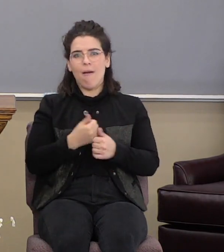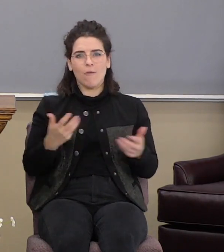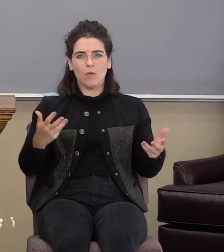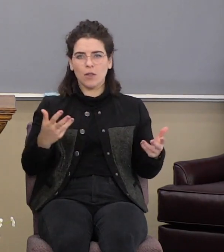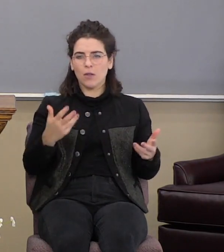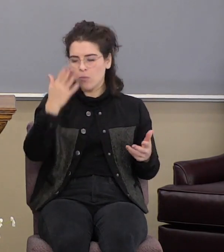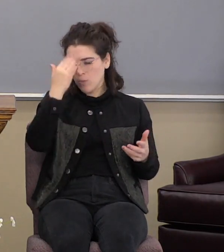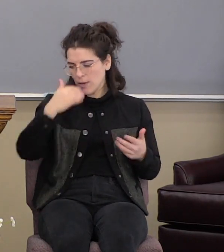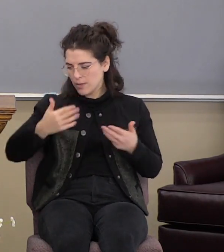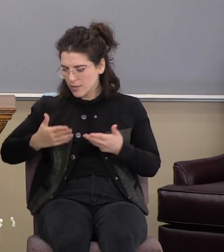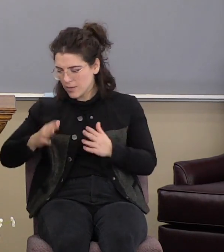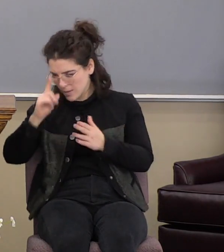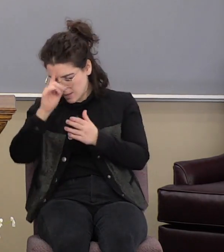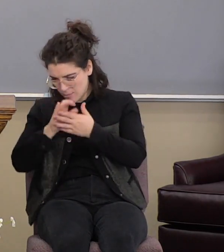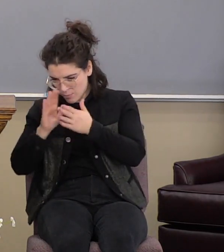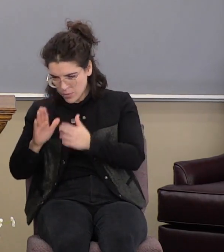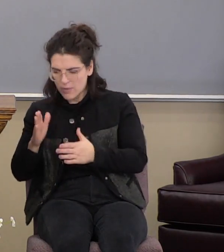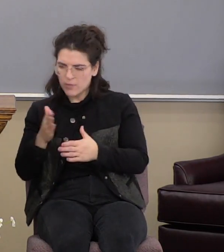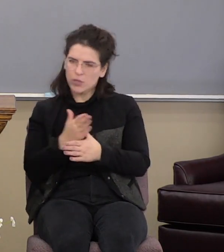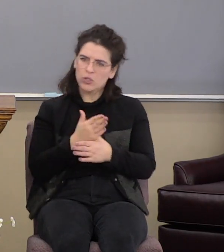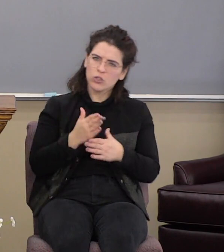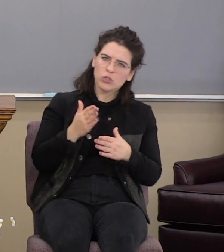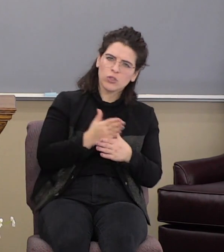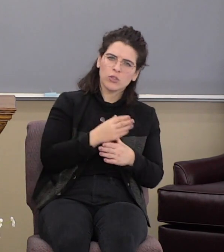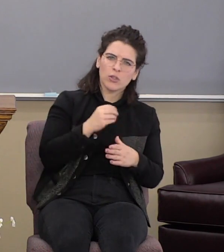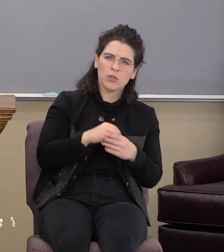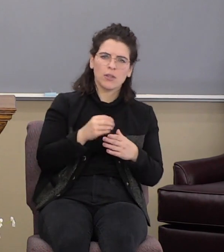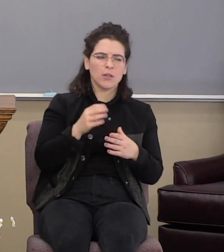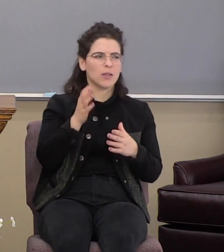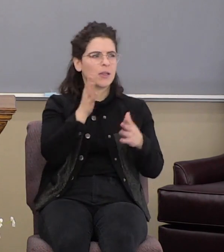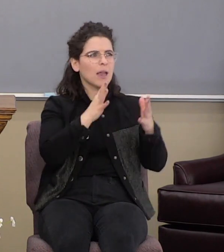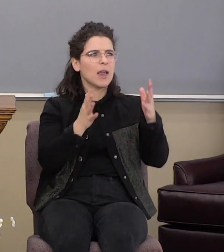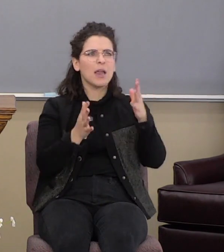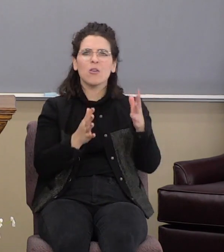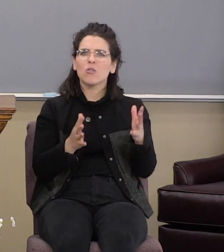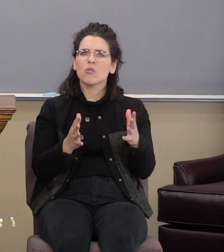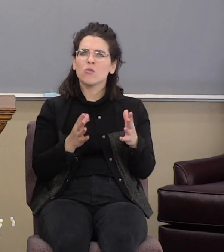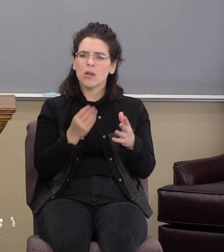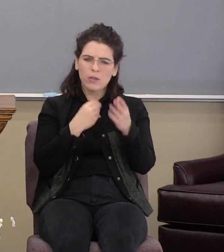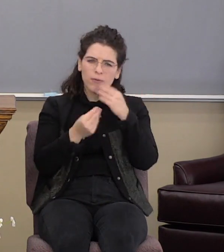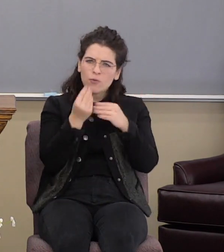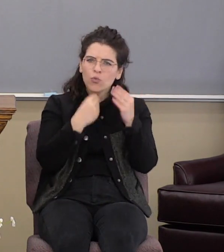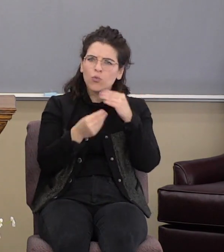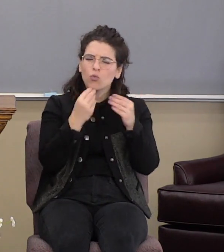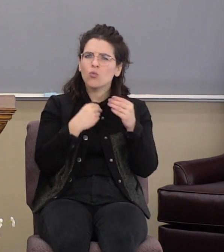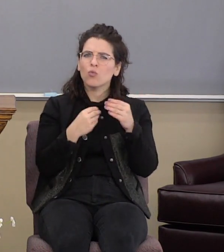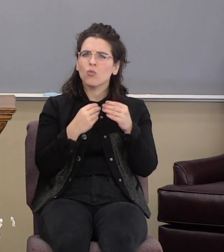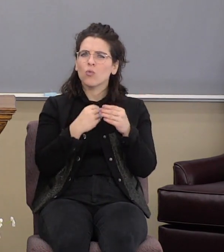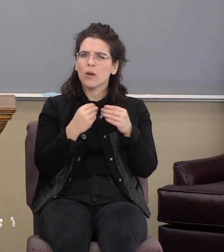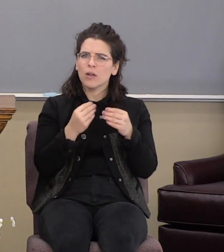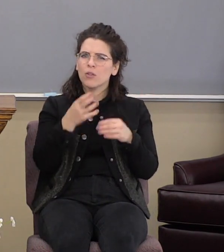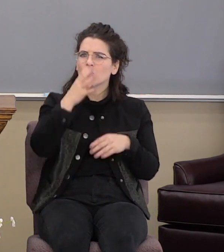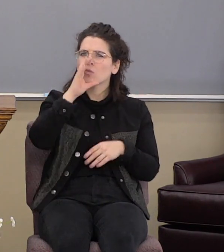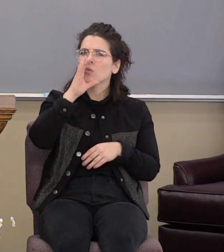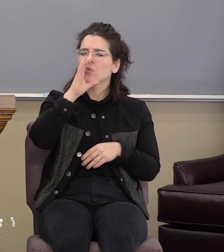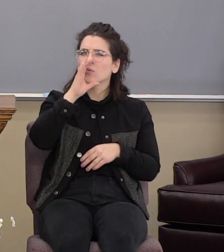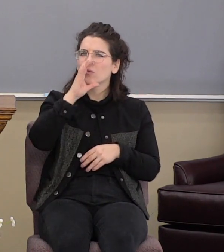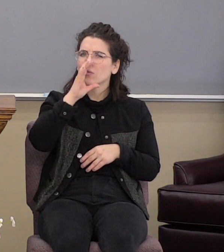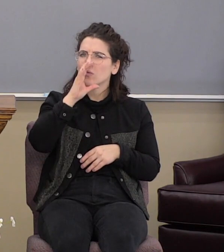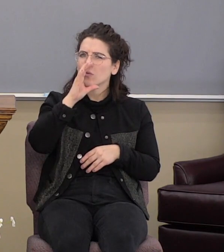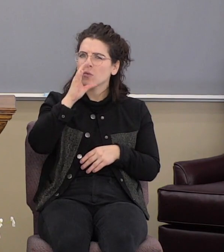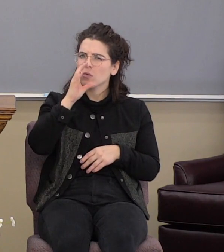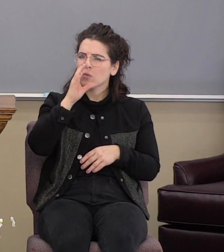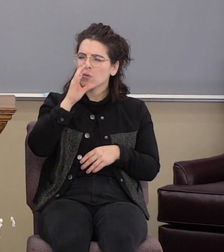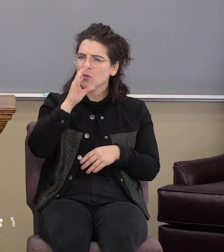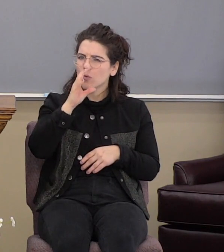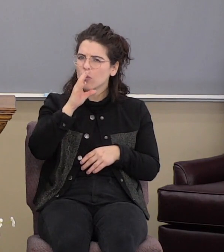does he let unbelievers share in the air and in the food and in the drink and